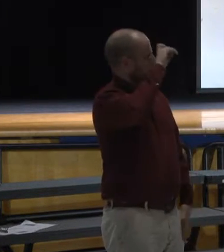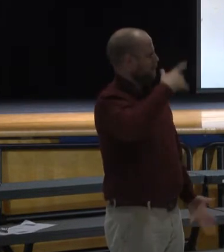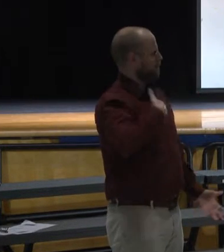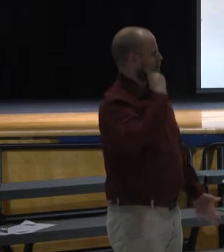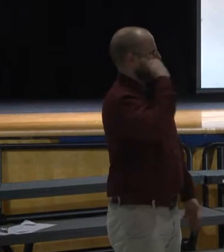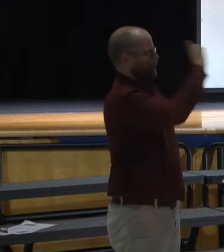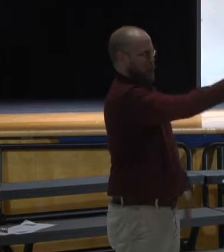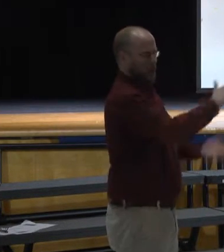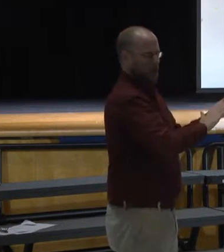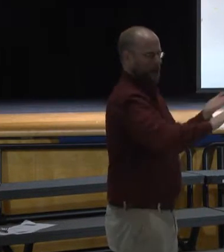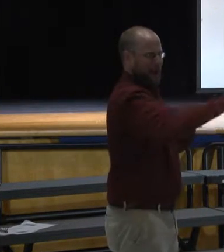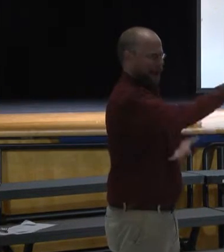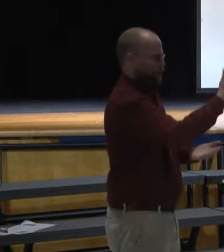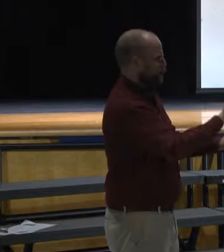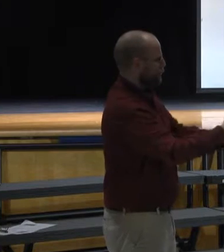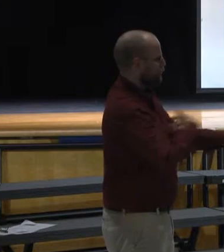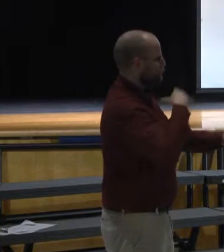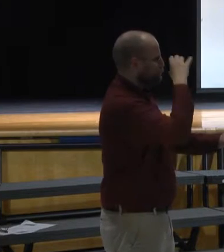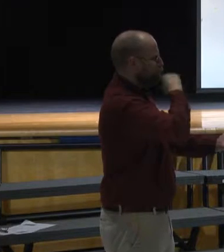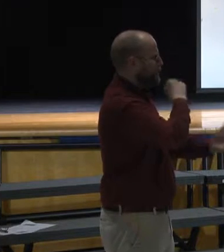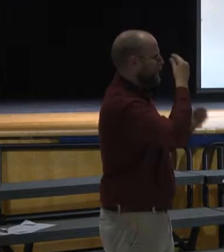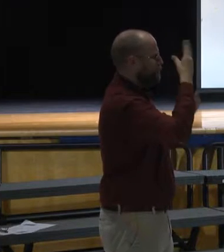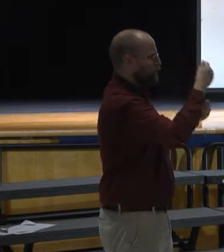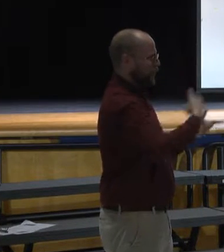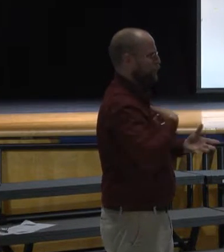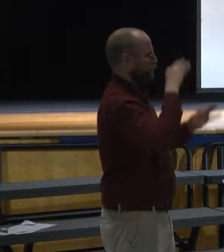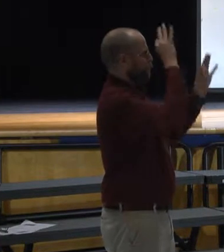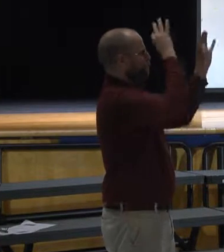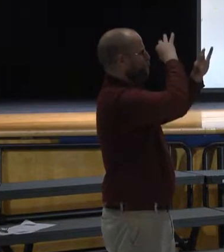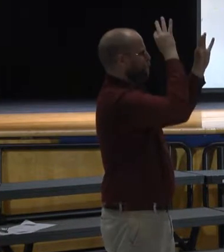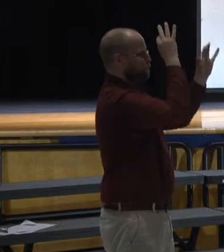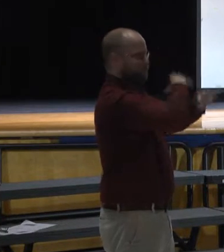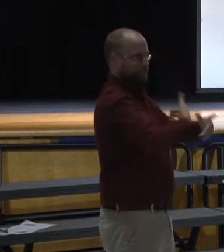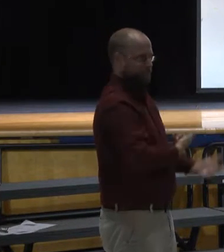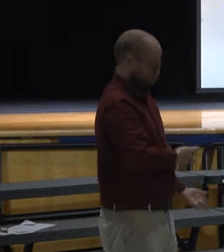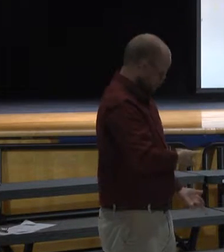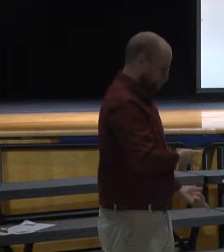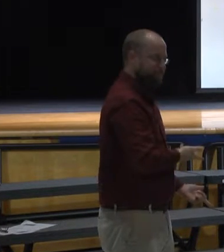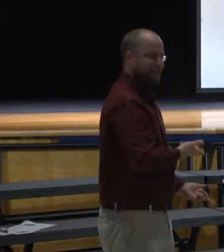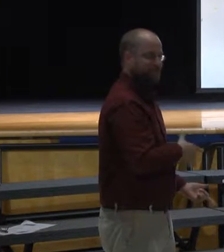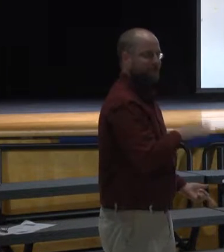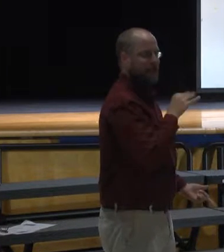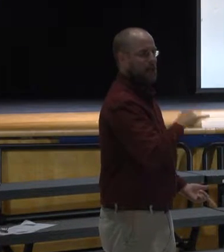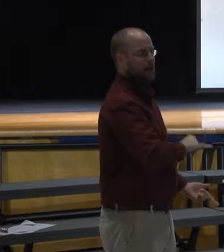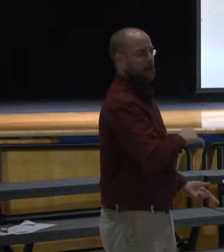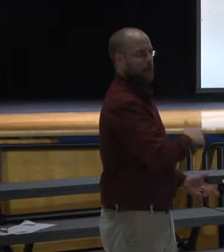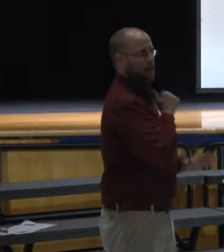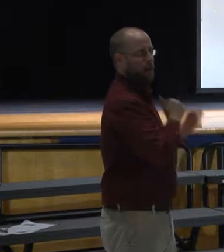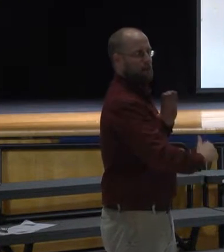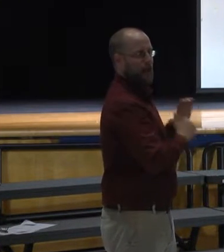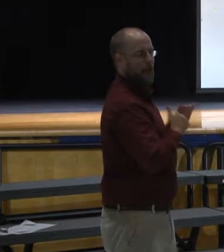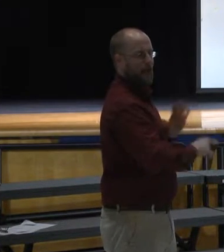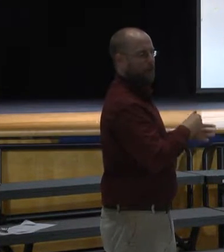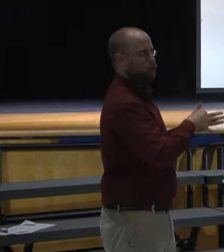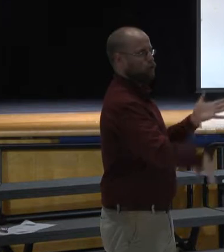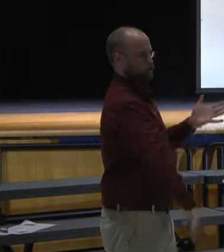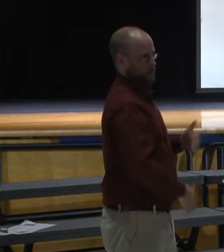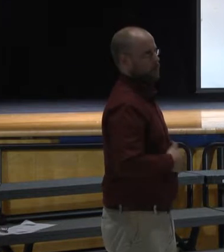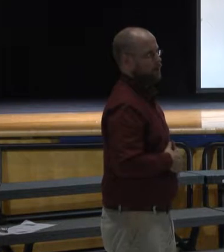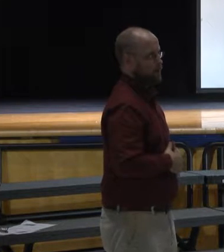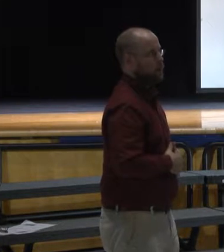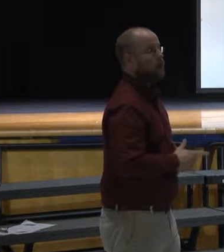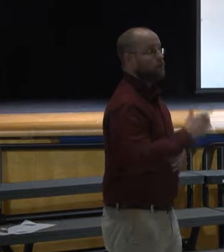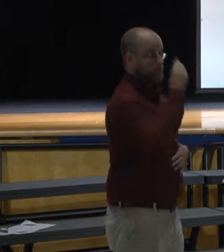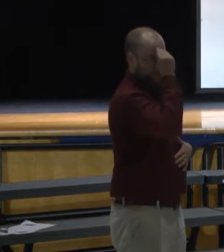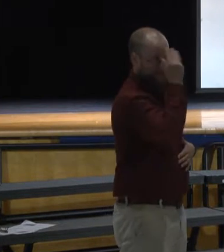don't we have a financial aid award yet? Well, you're missing info. I didn't know. Well, we've been communicating with the student. So realize the schools do a lot of their communication directly to